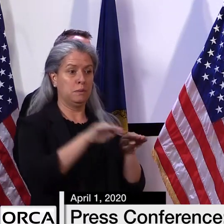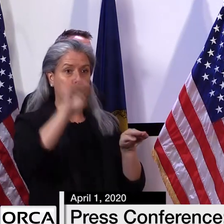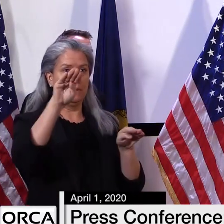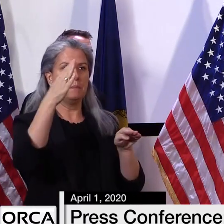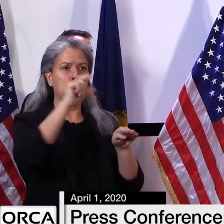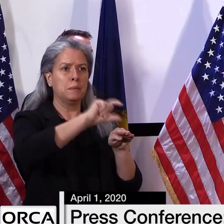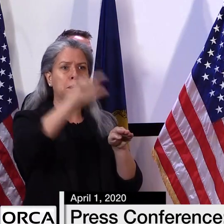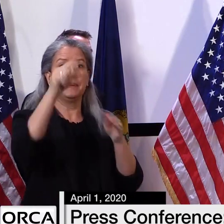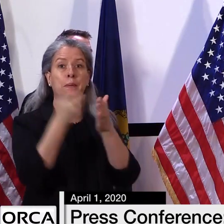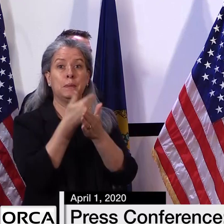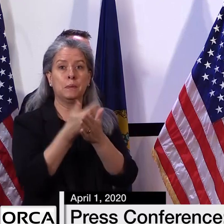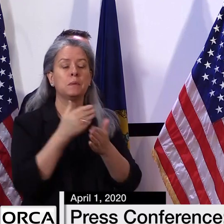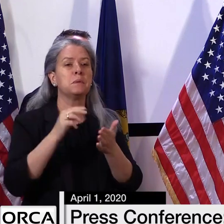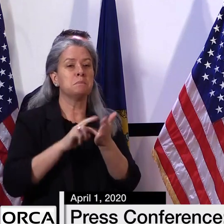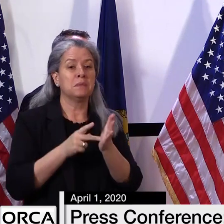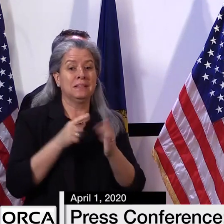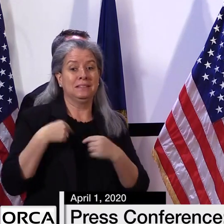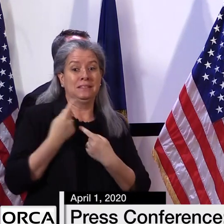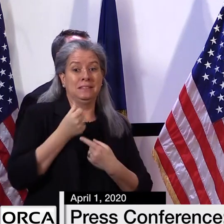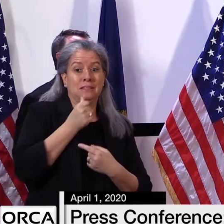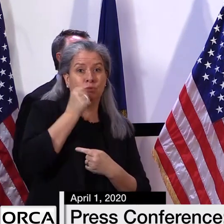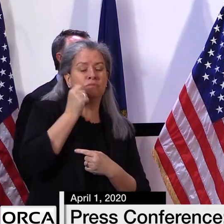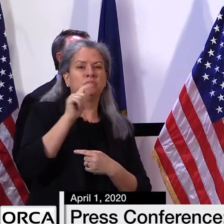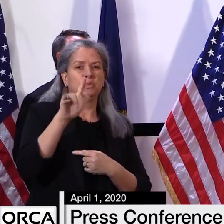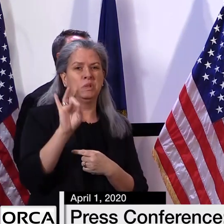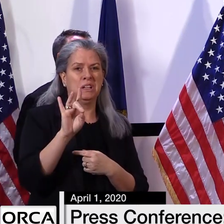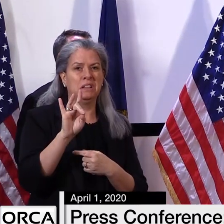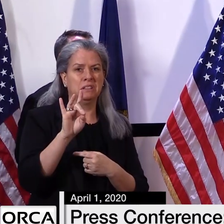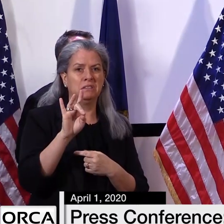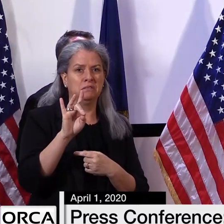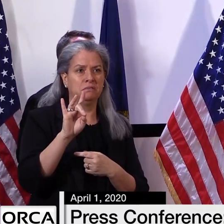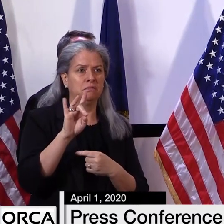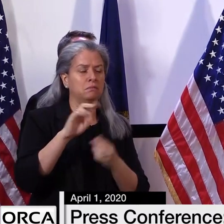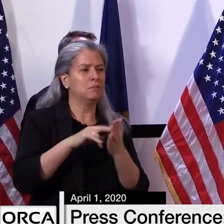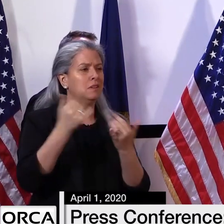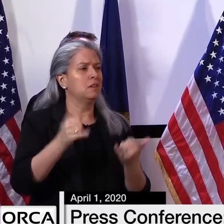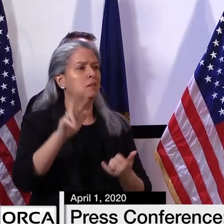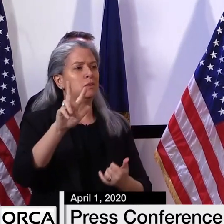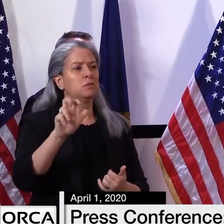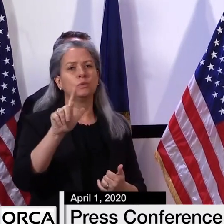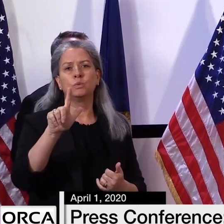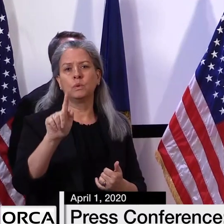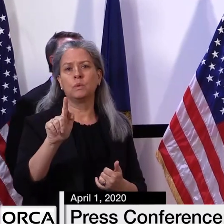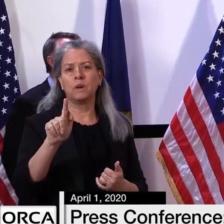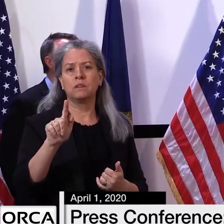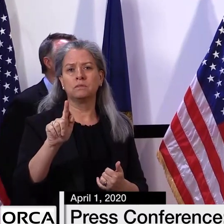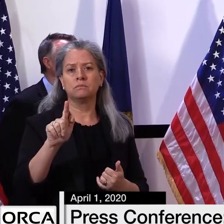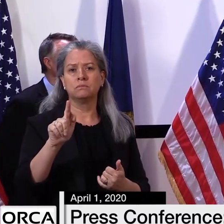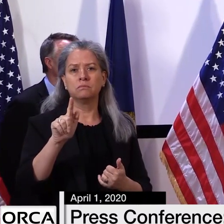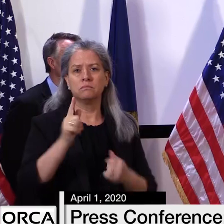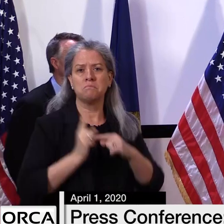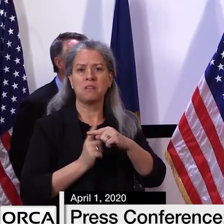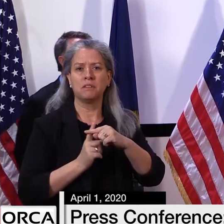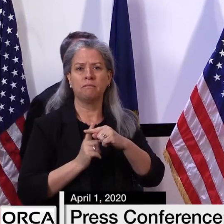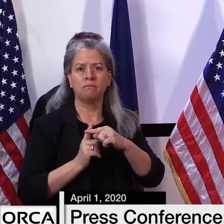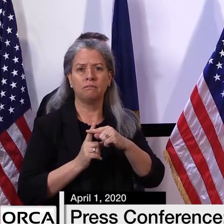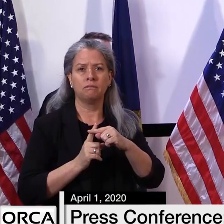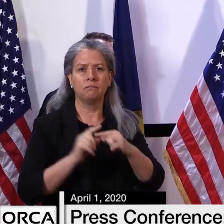28 new cases and are up to a total of 321 cases total.